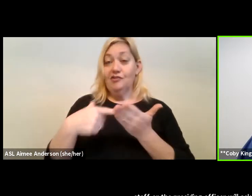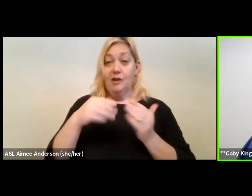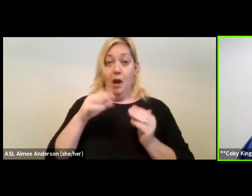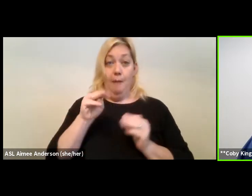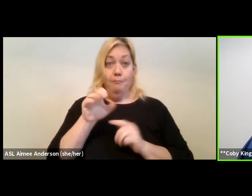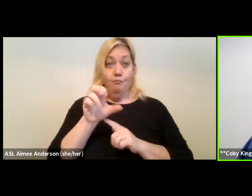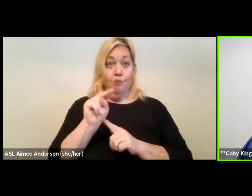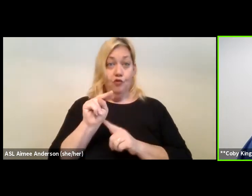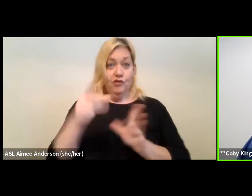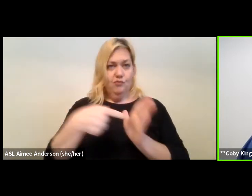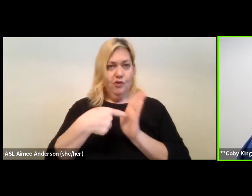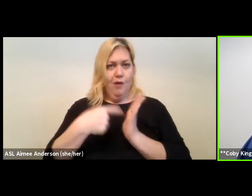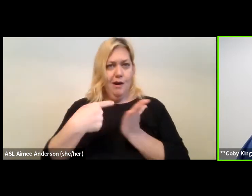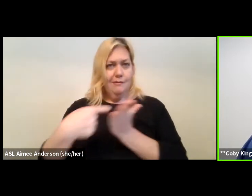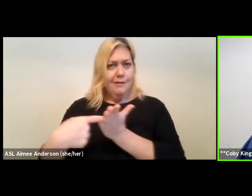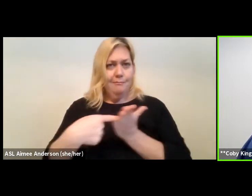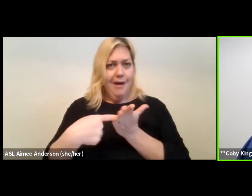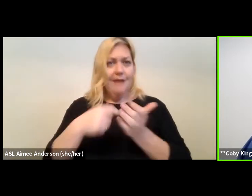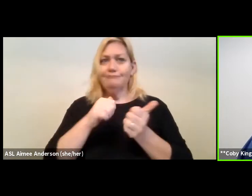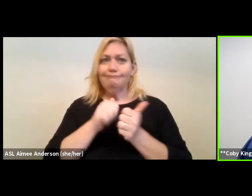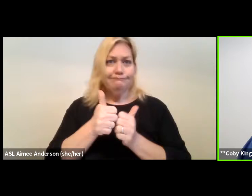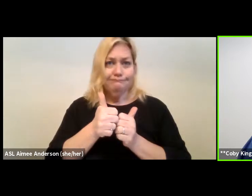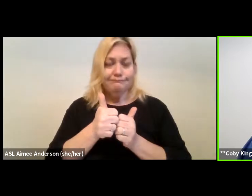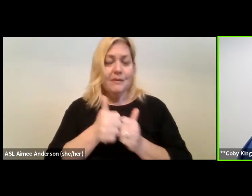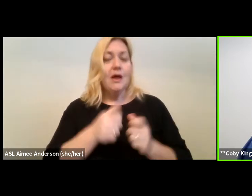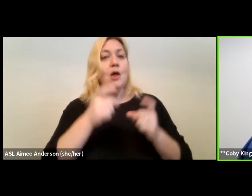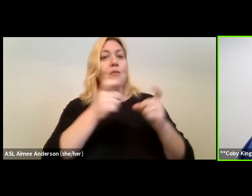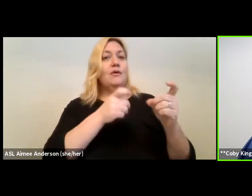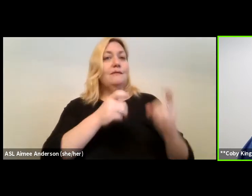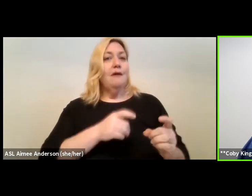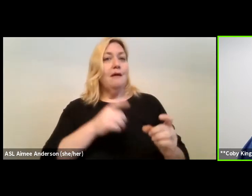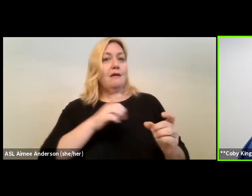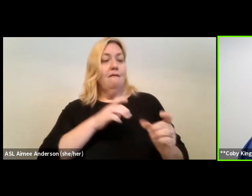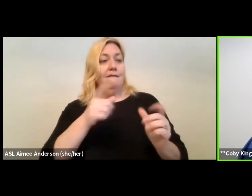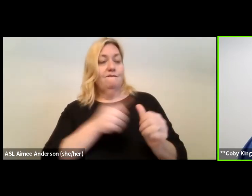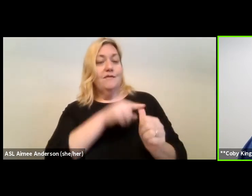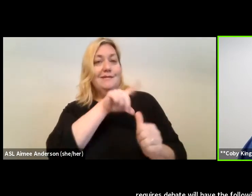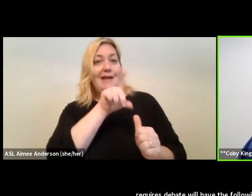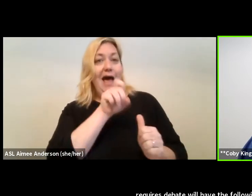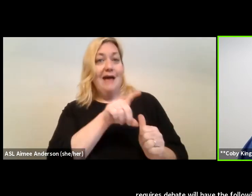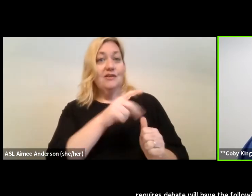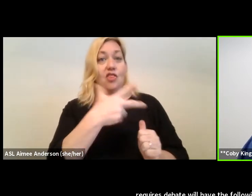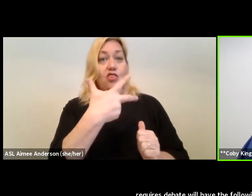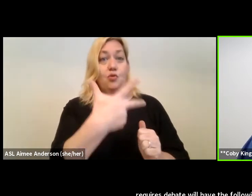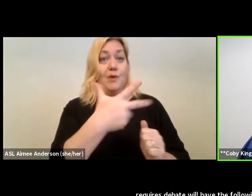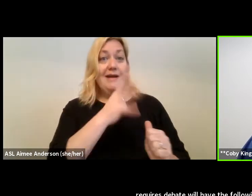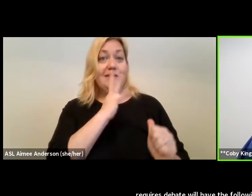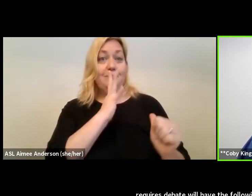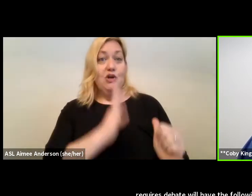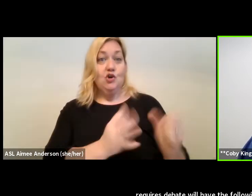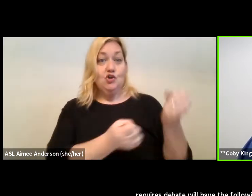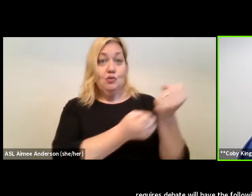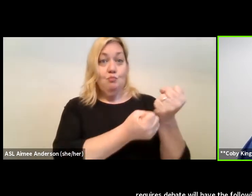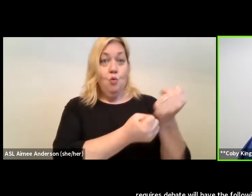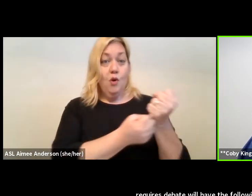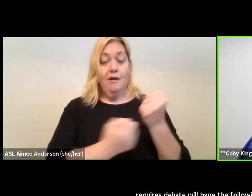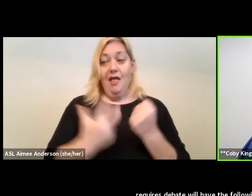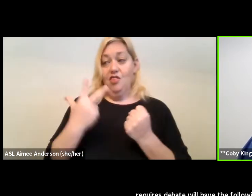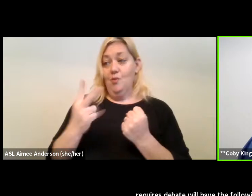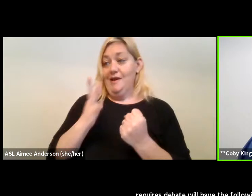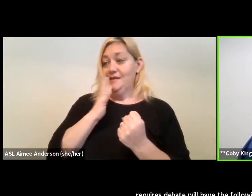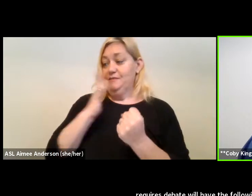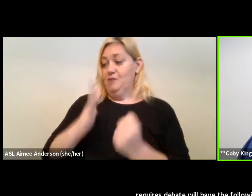will have the following procedures. The presiding officer will first ask for 3 speakers in support and then for 3 speakers